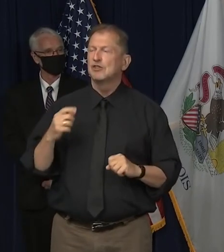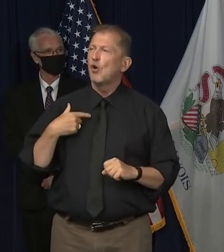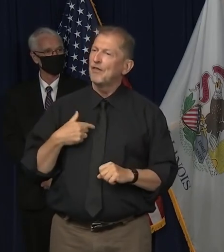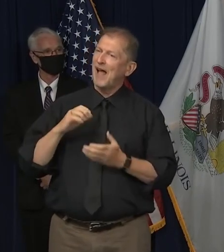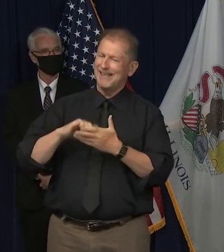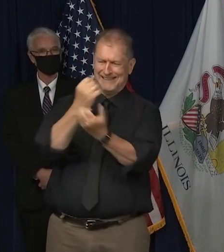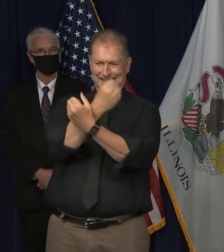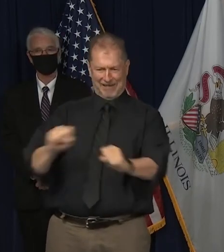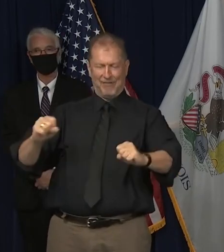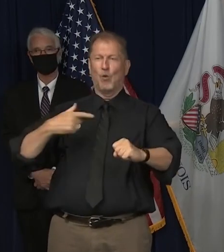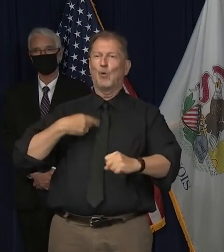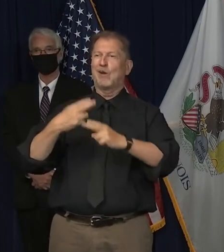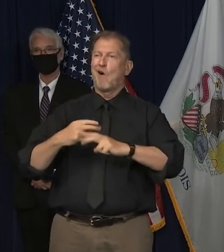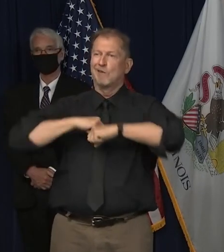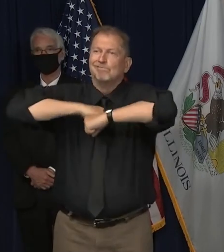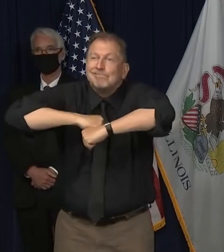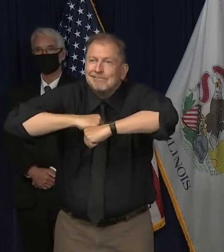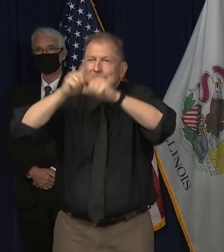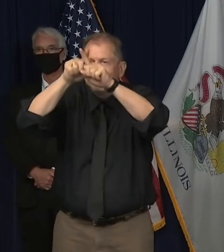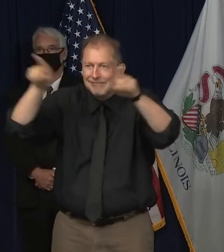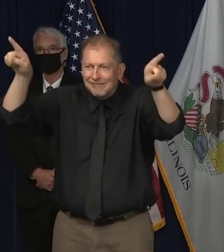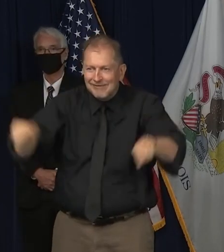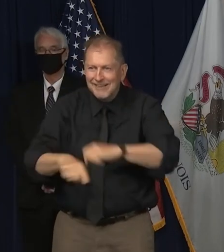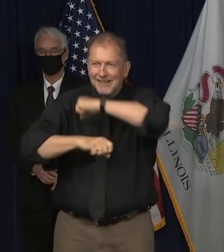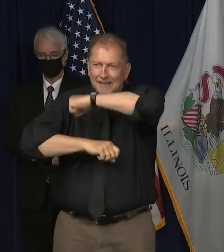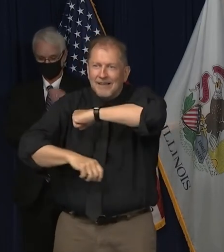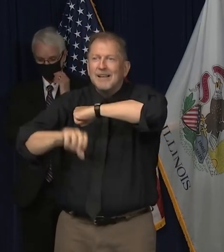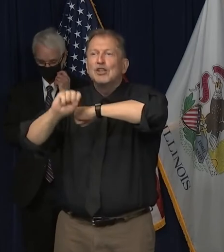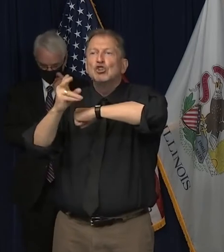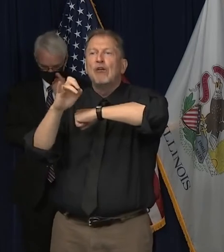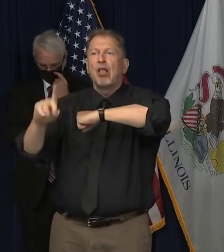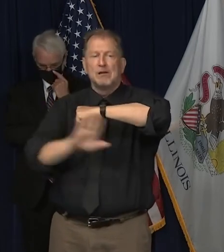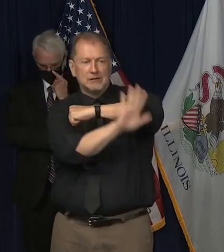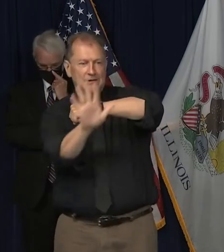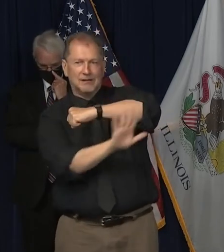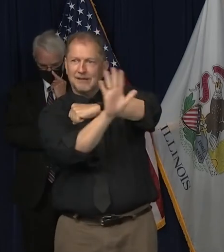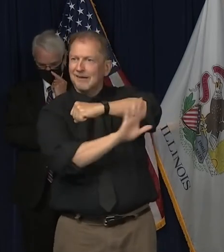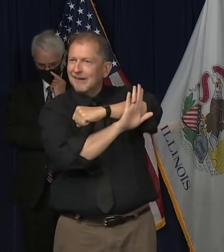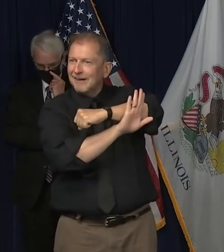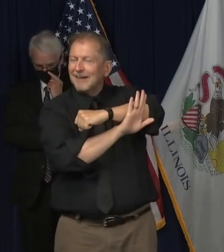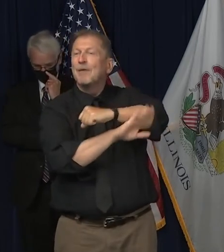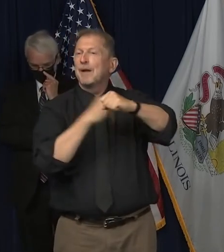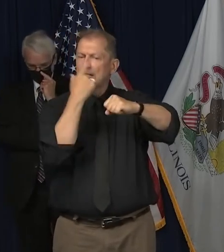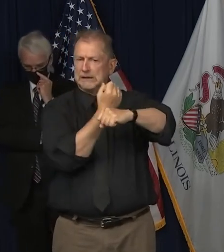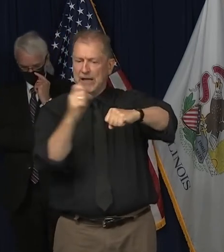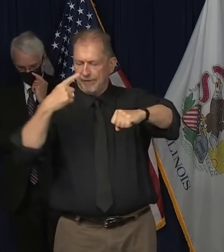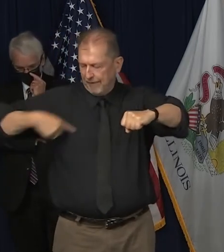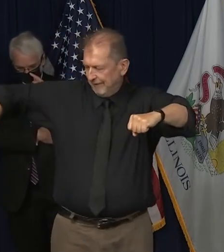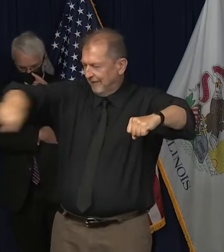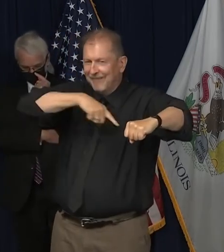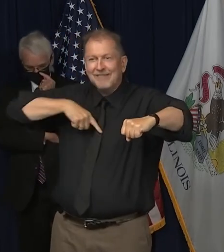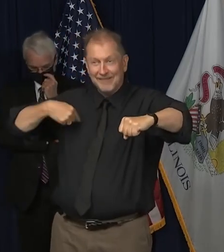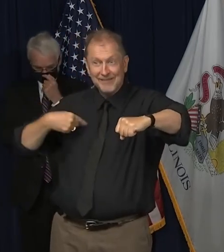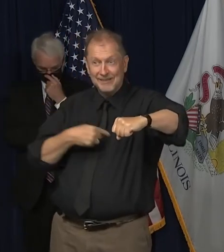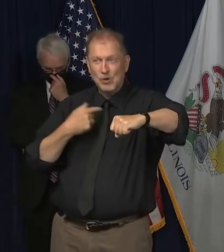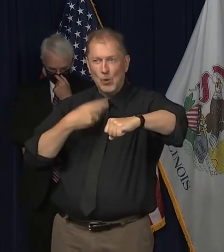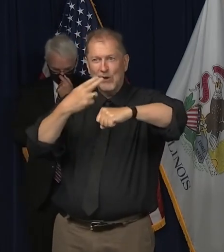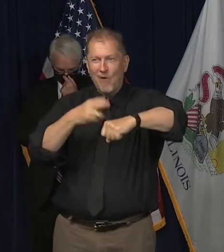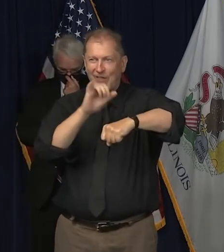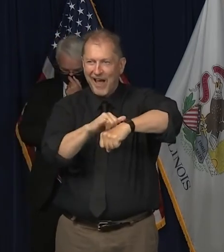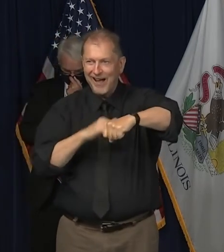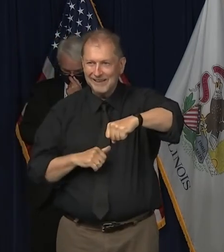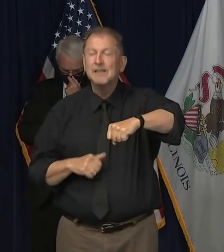effort to reflect that focus on safety as our very first priority. The second thing that we quickly realized is